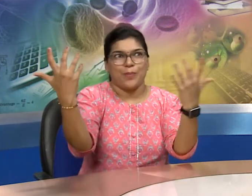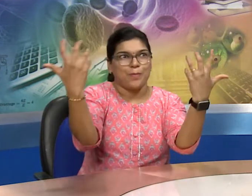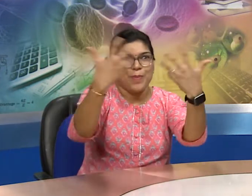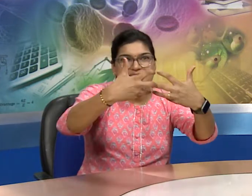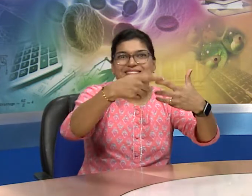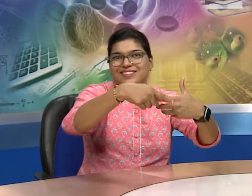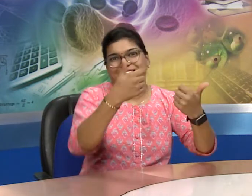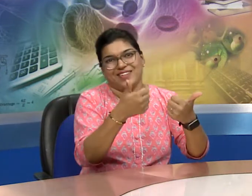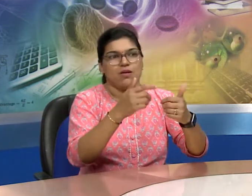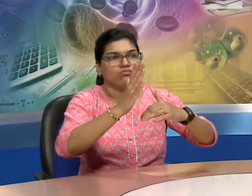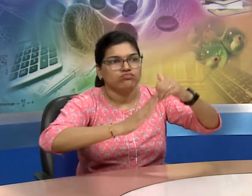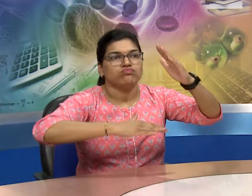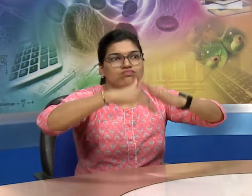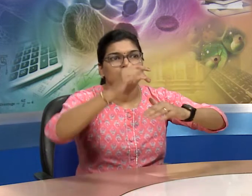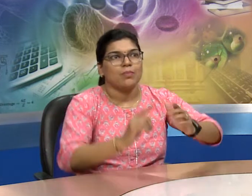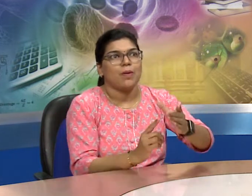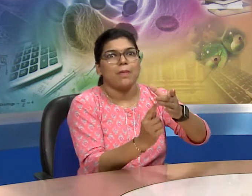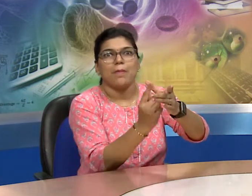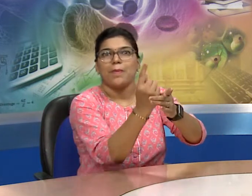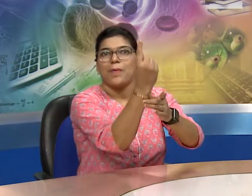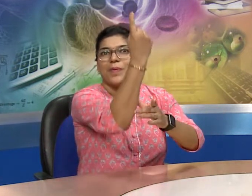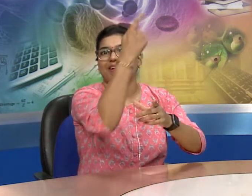desert animals have raised their body